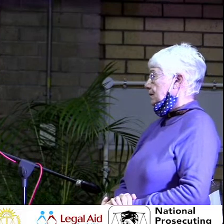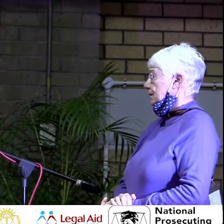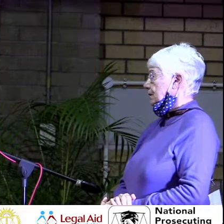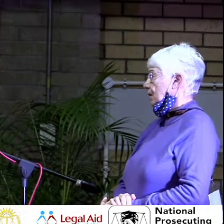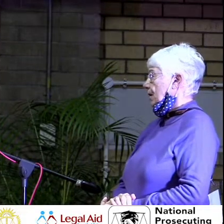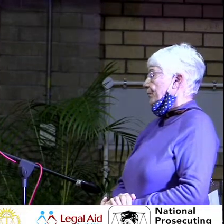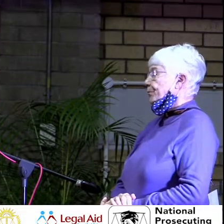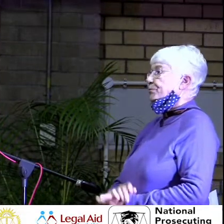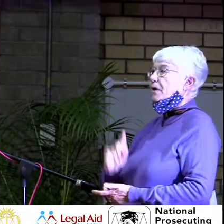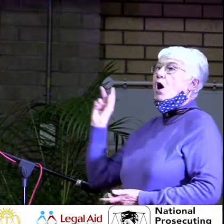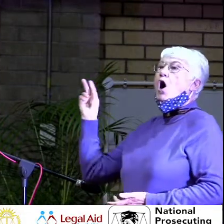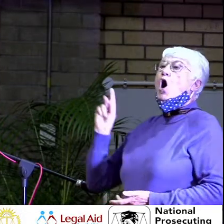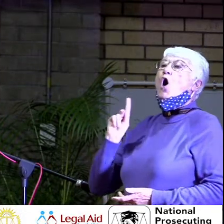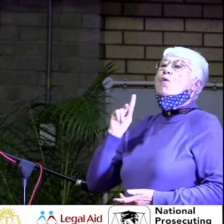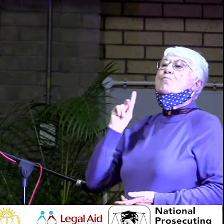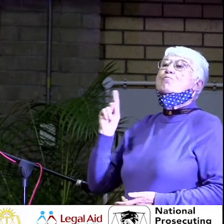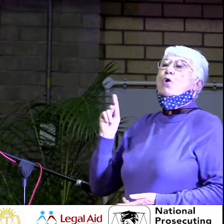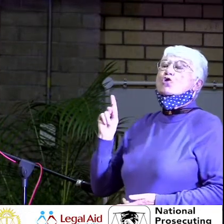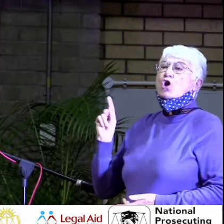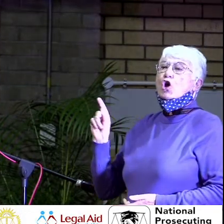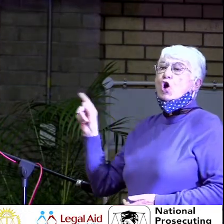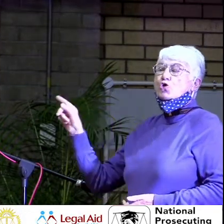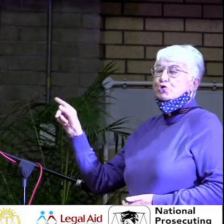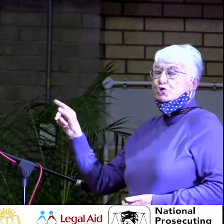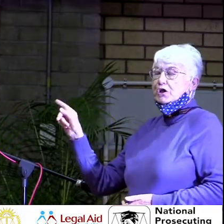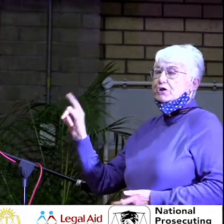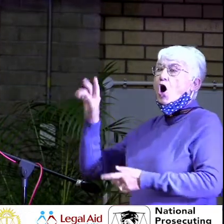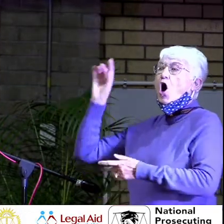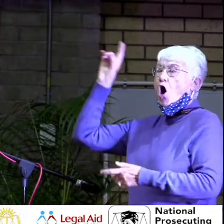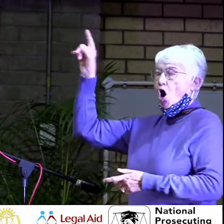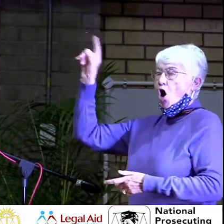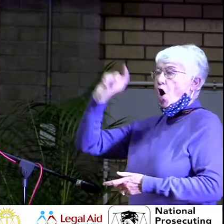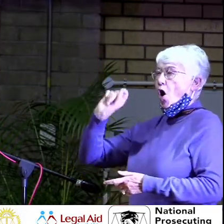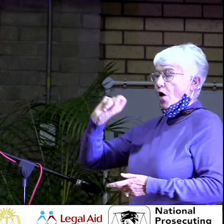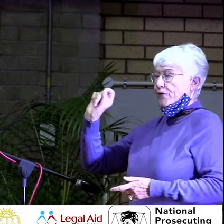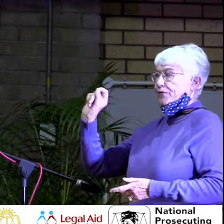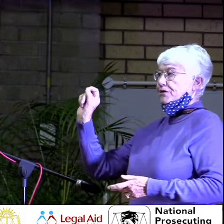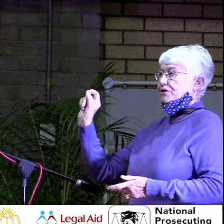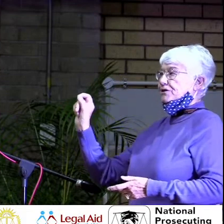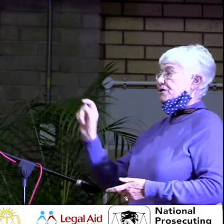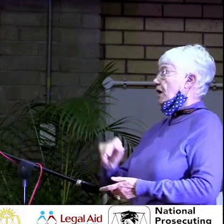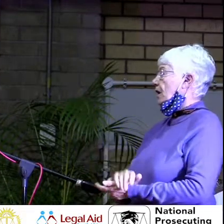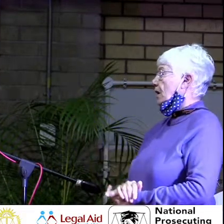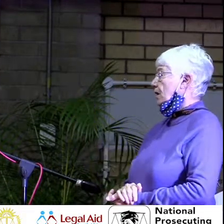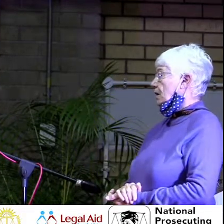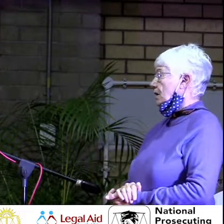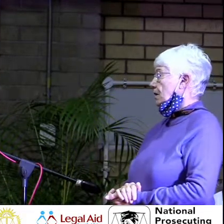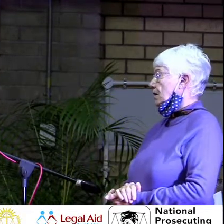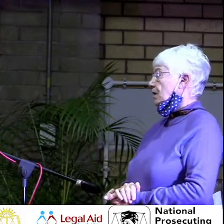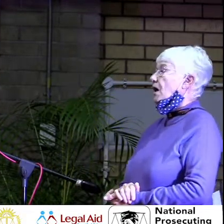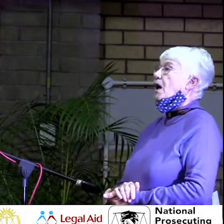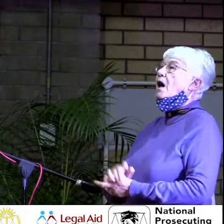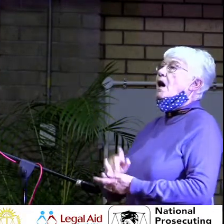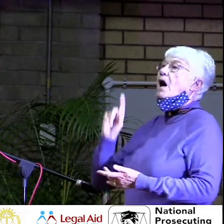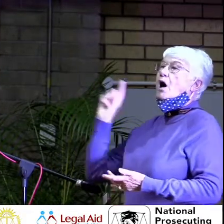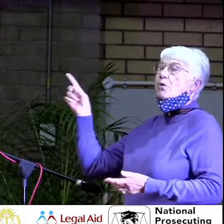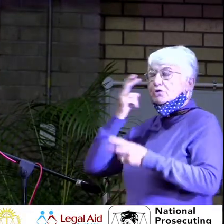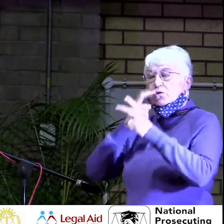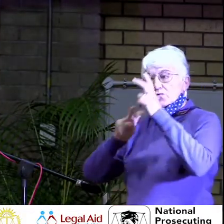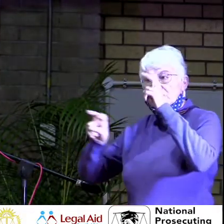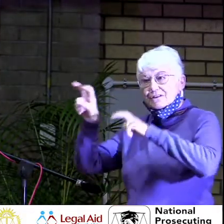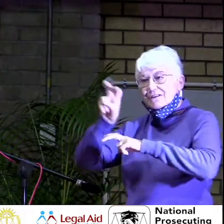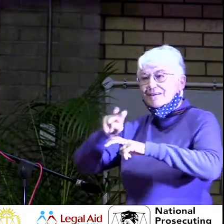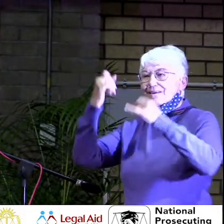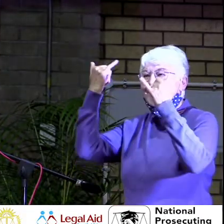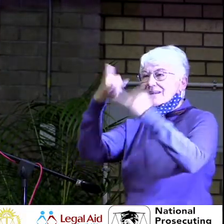is to ensure justice for victims of crime by prosecuting without fear, favor, or